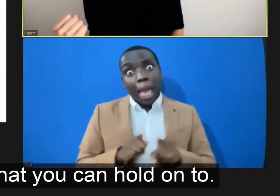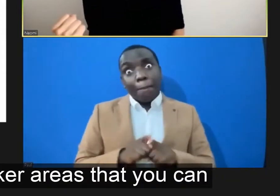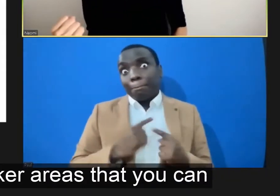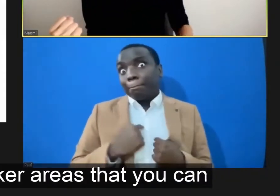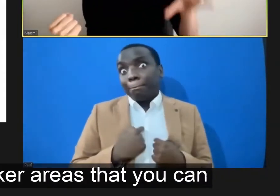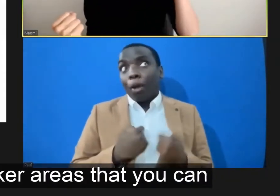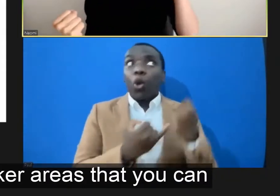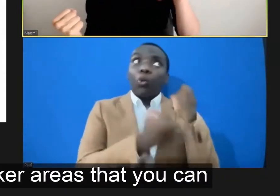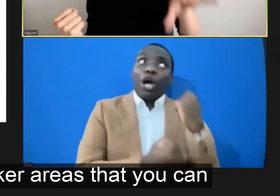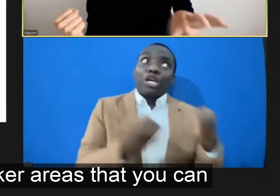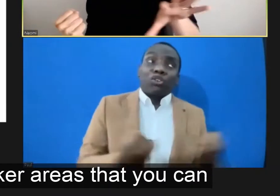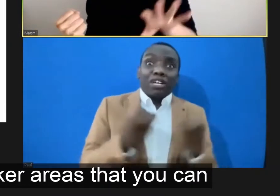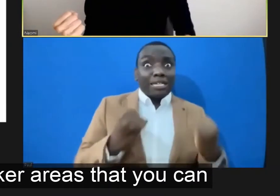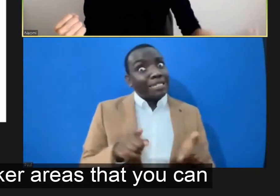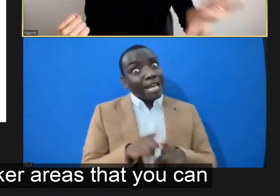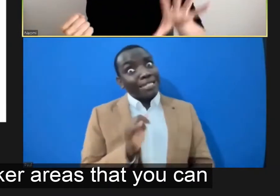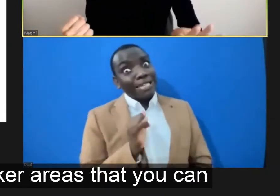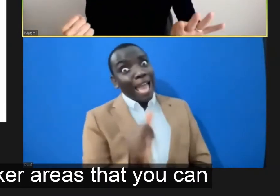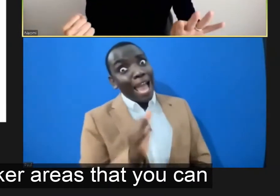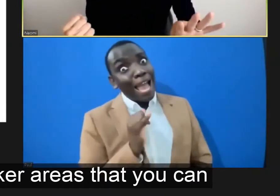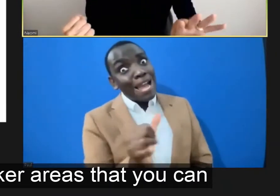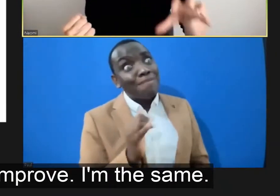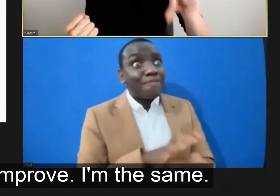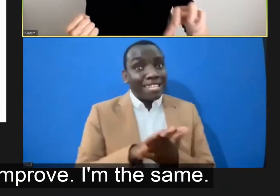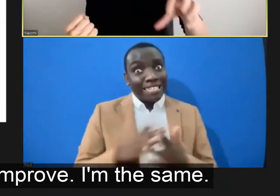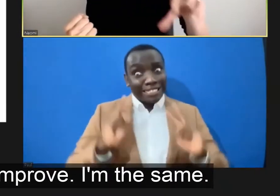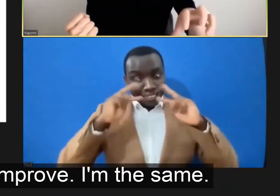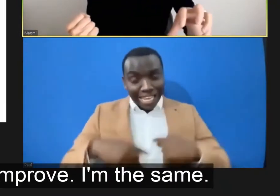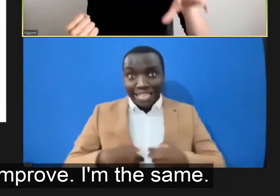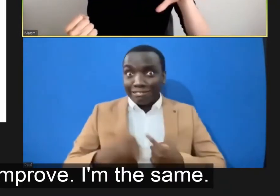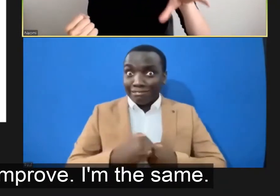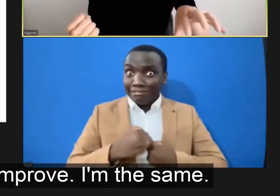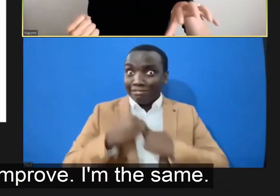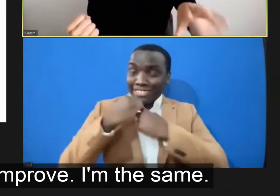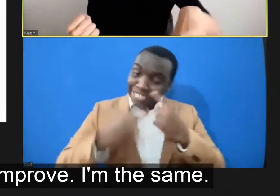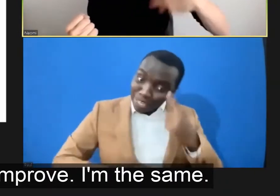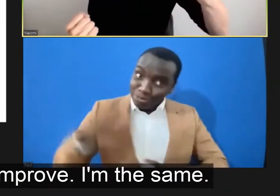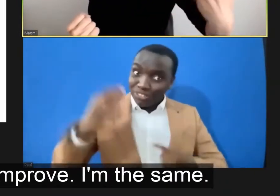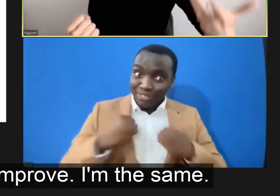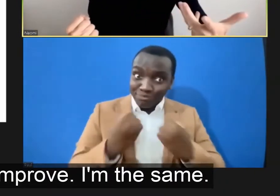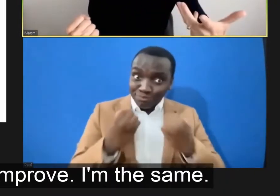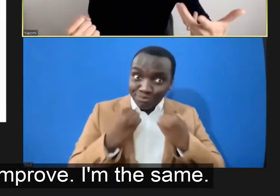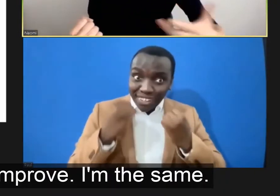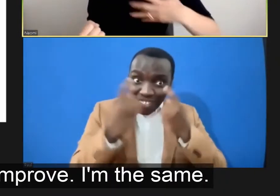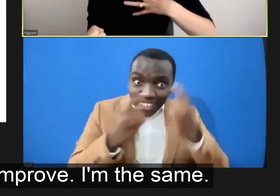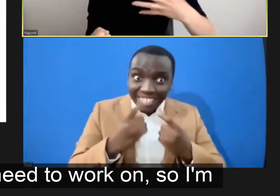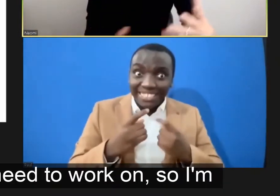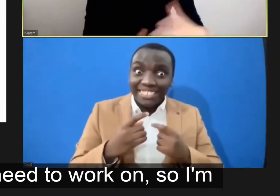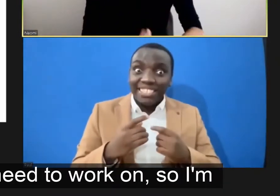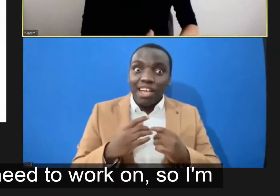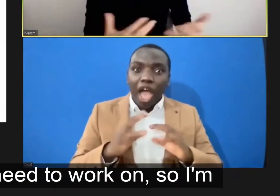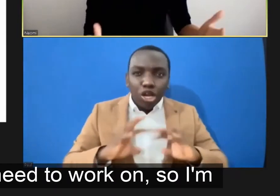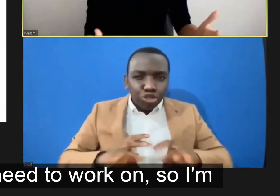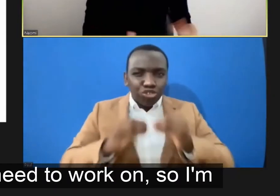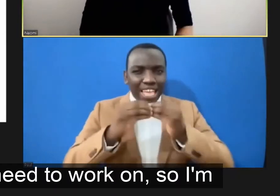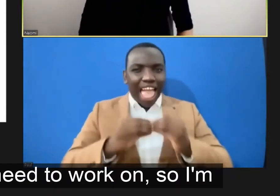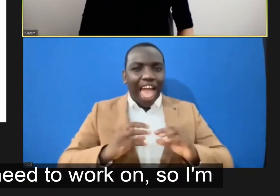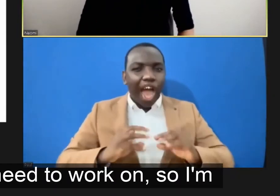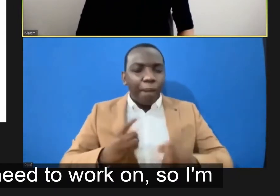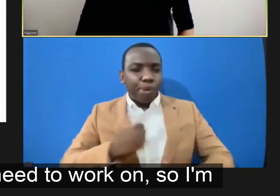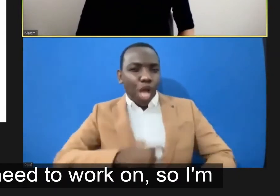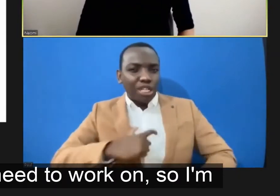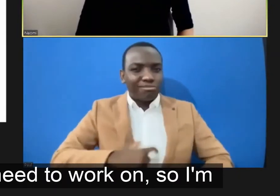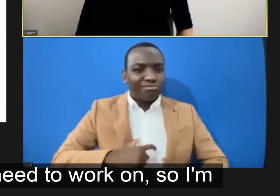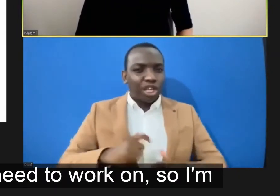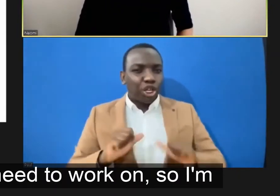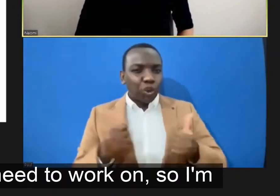hold on to, and then you have your weaker areas that you can identify and you can improve. I'm the same. I have weaknesses that I need to